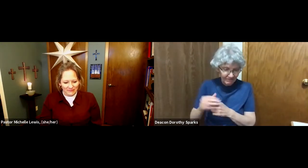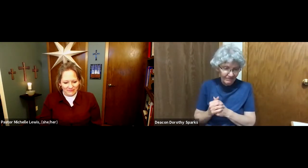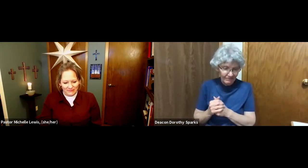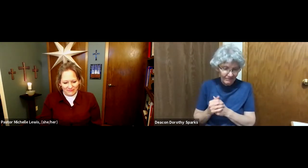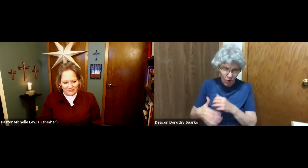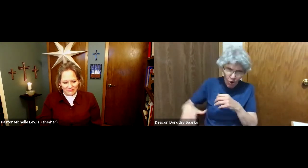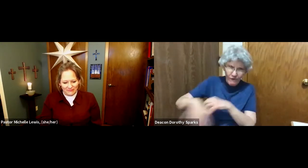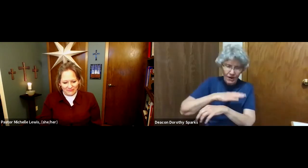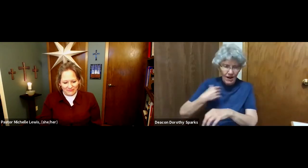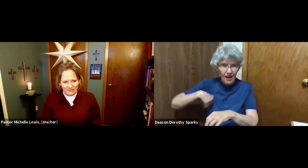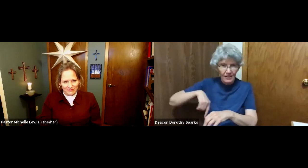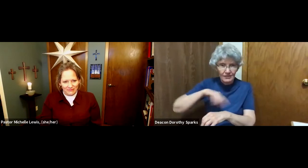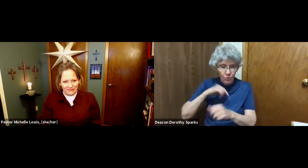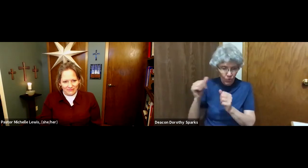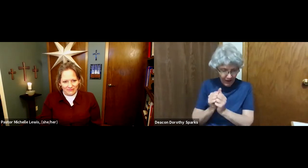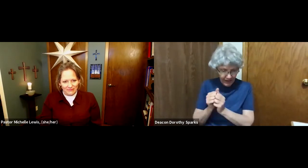with God's mercy